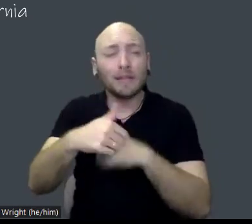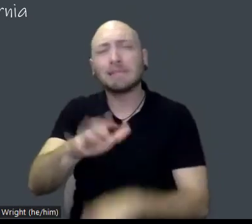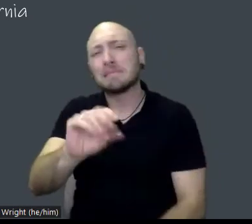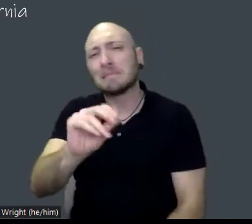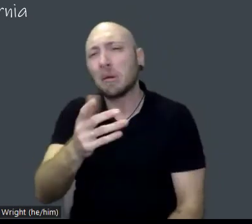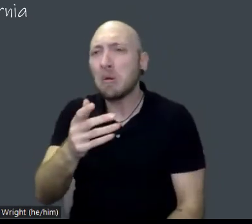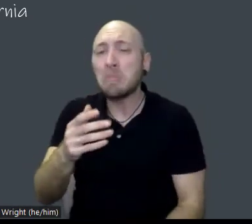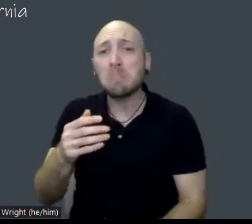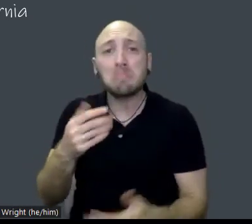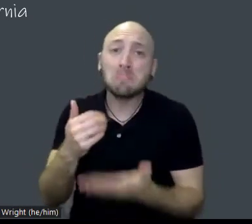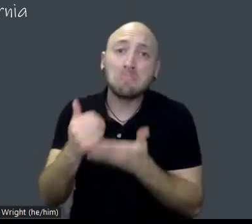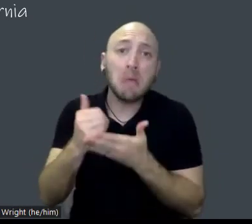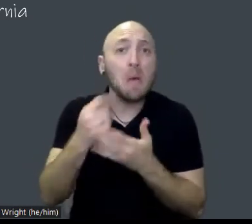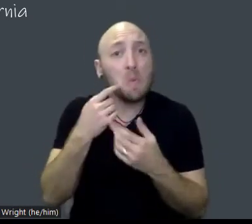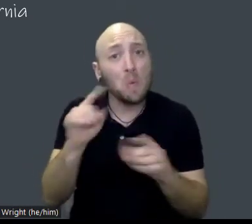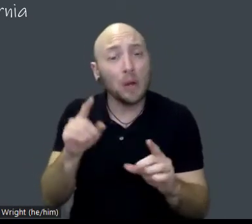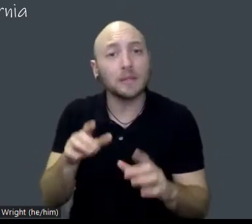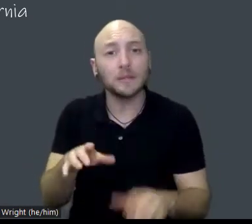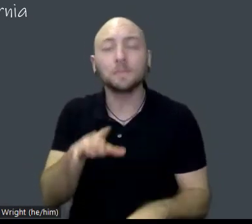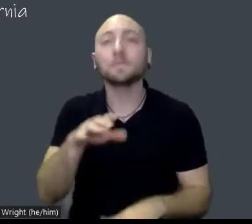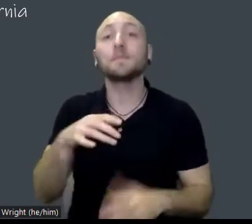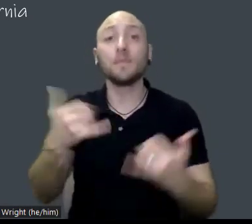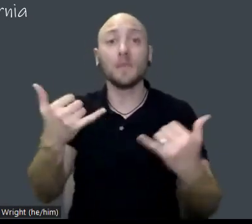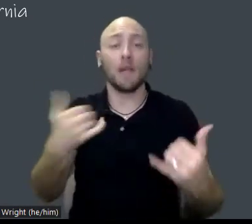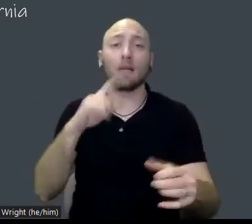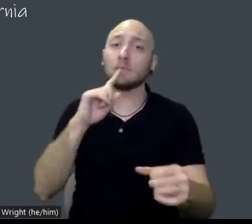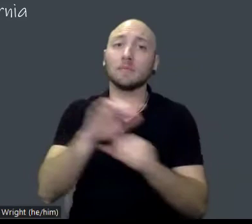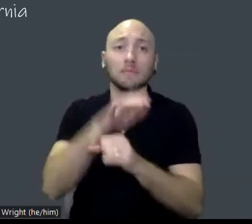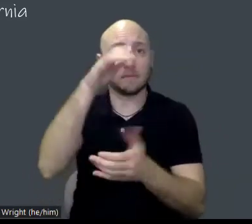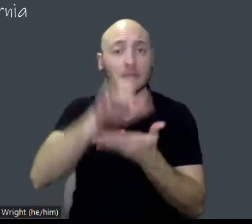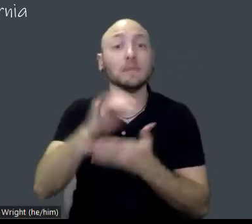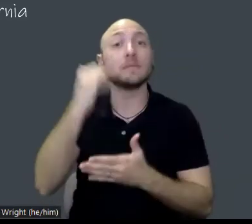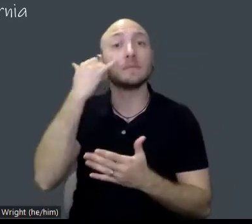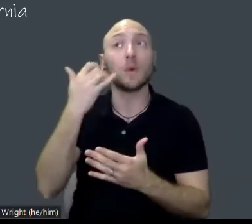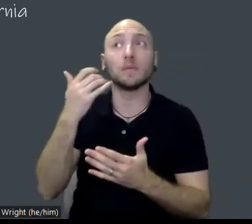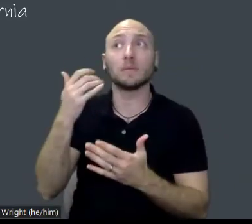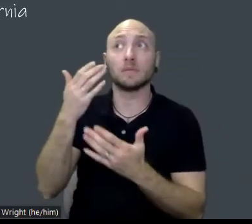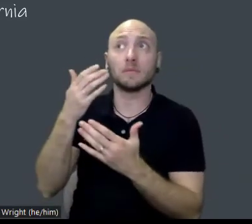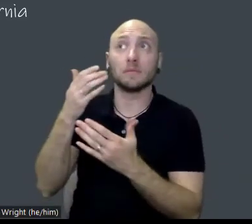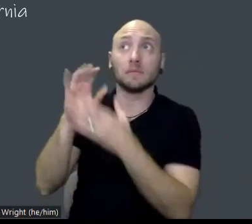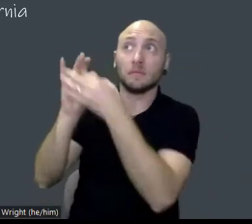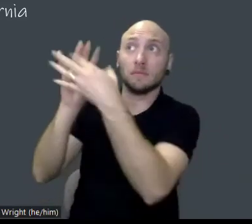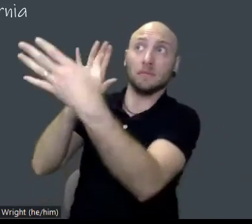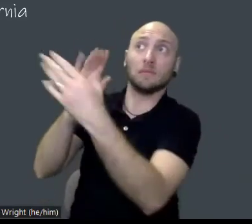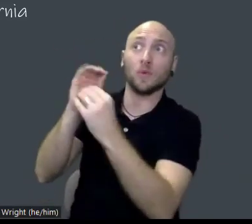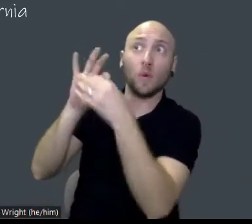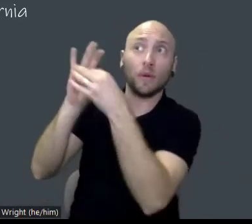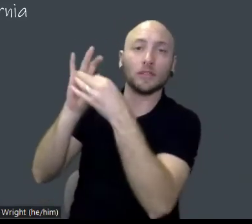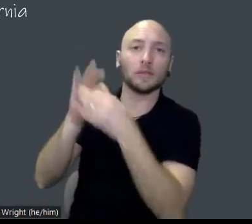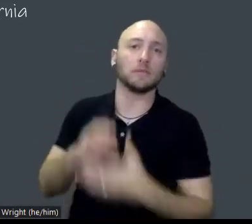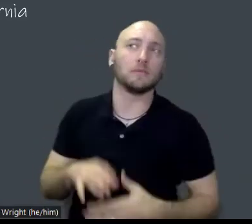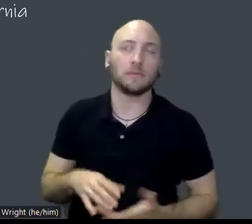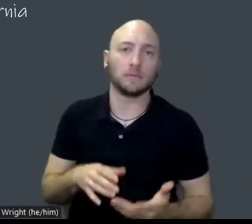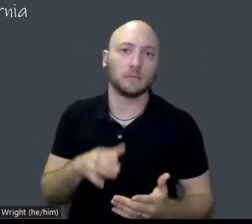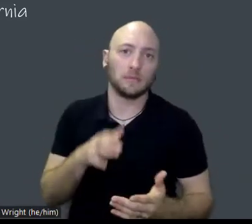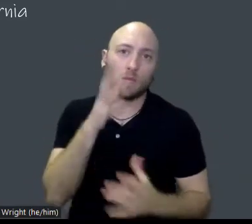works. And I truly believe that without that connection, I would not be here. I